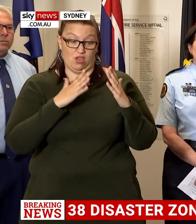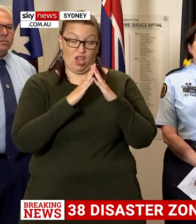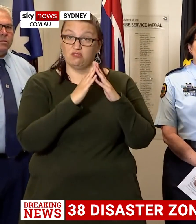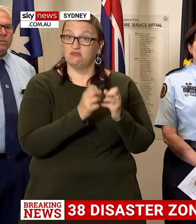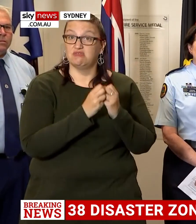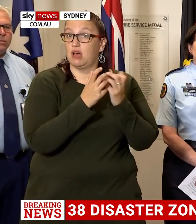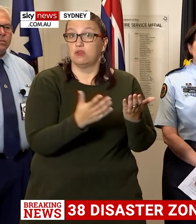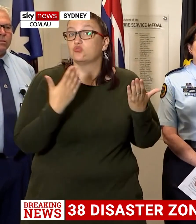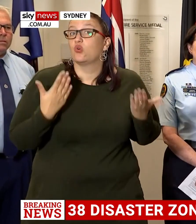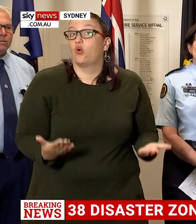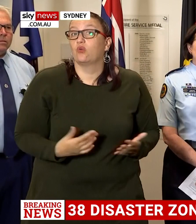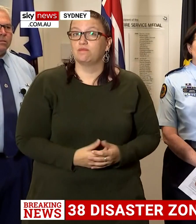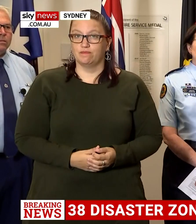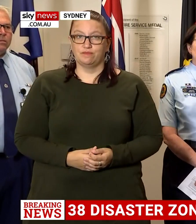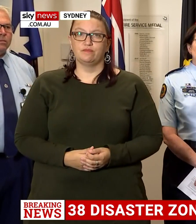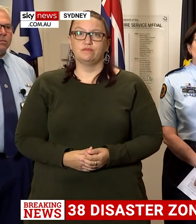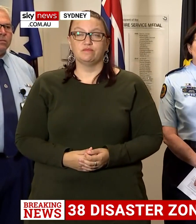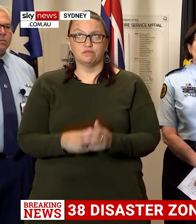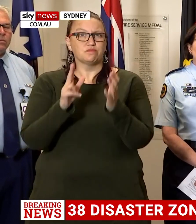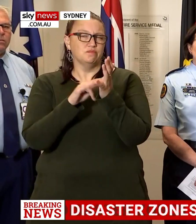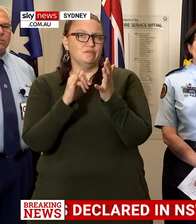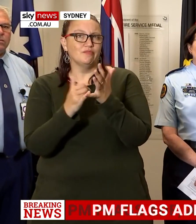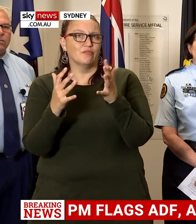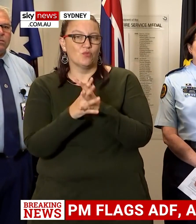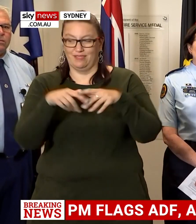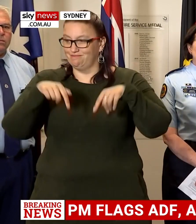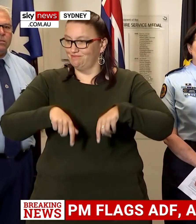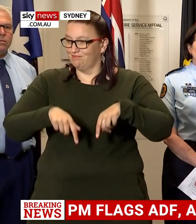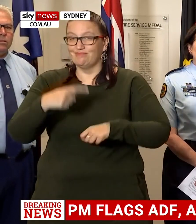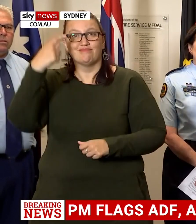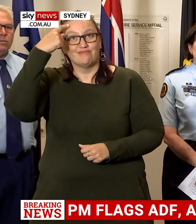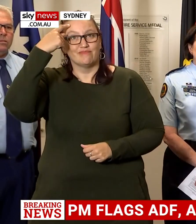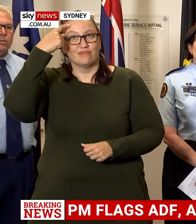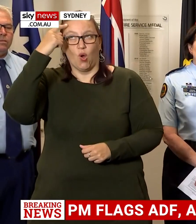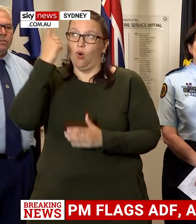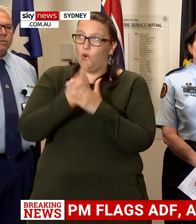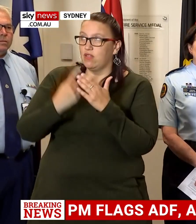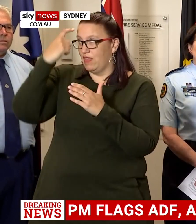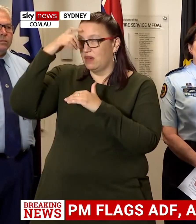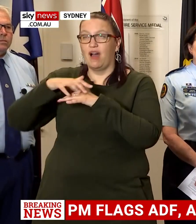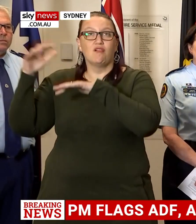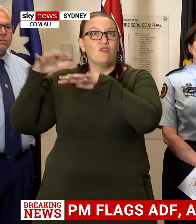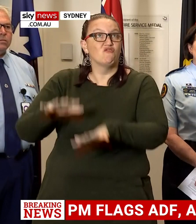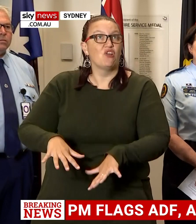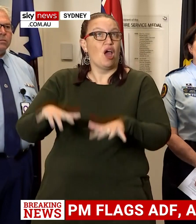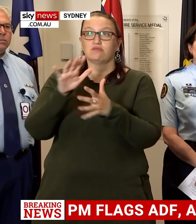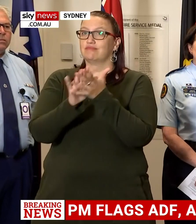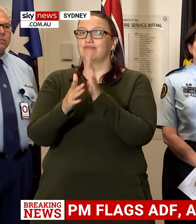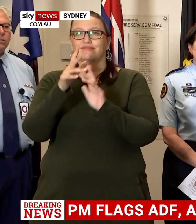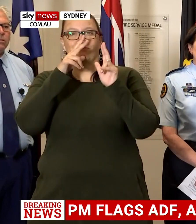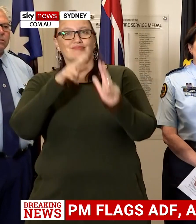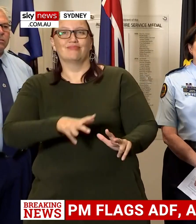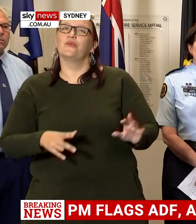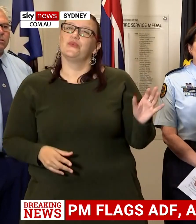flood situation, but already considering the clean-up operation and recovery. And the clean-up, unfortunately, can take